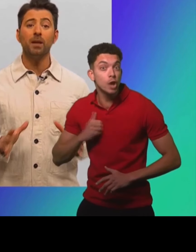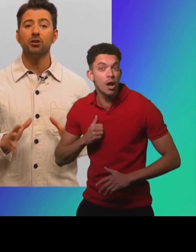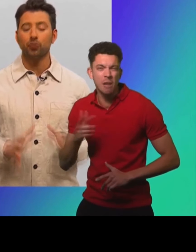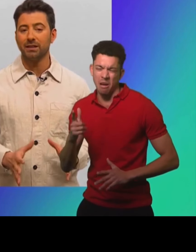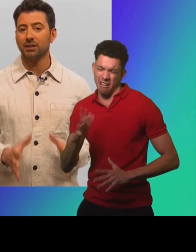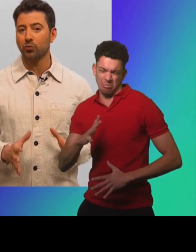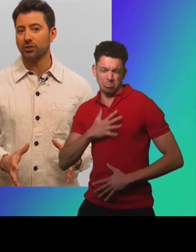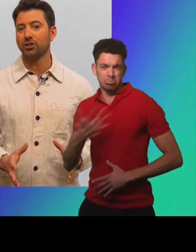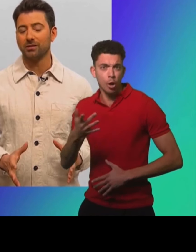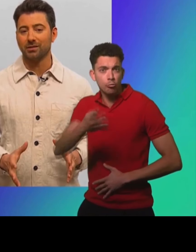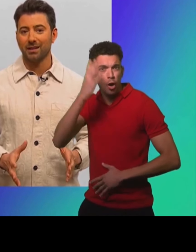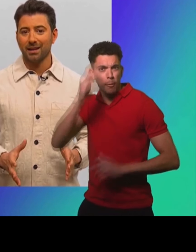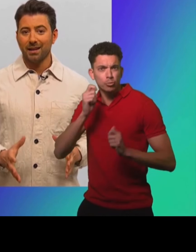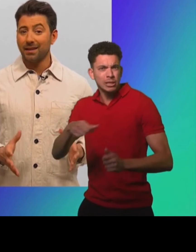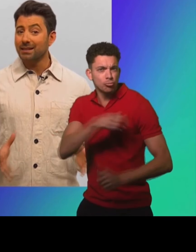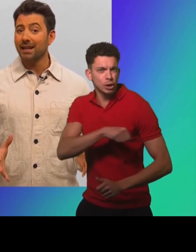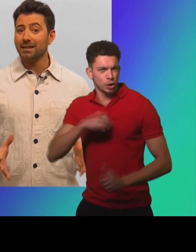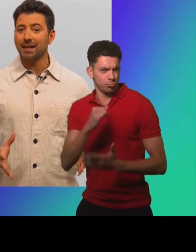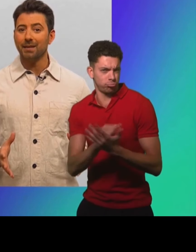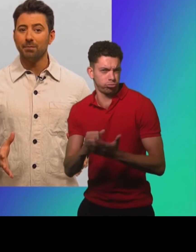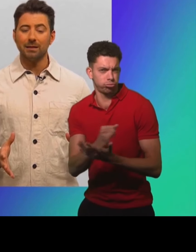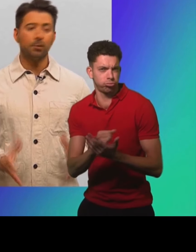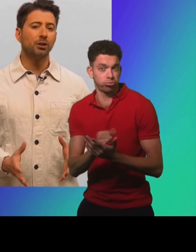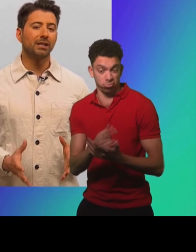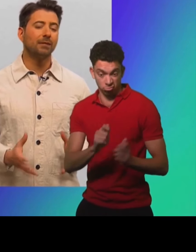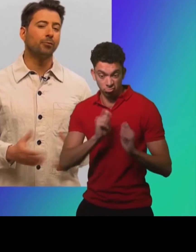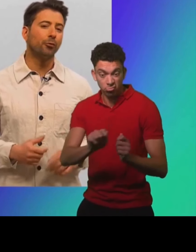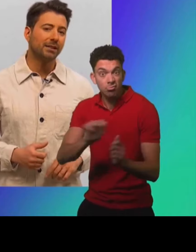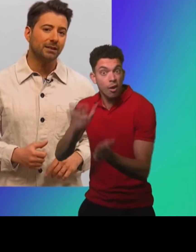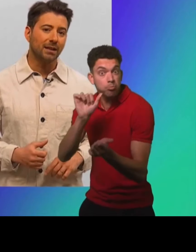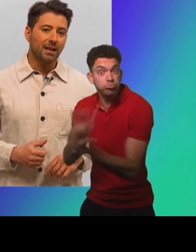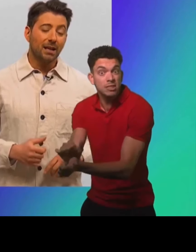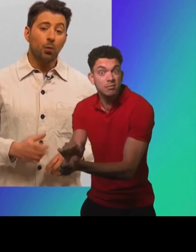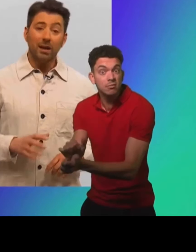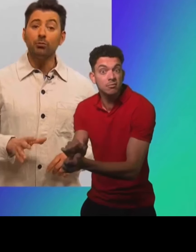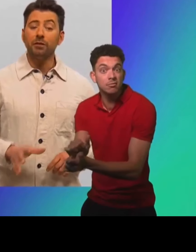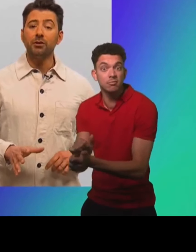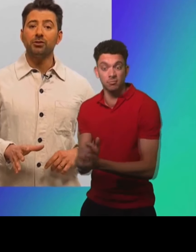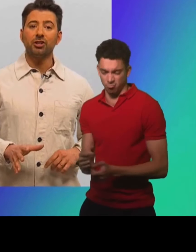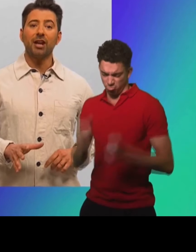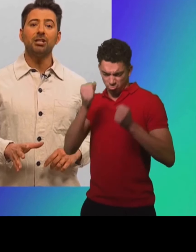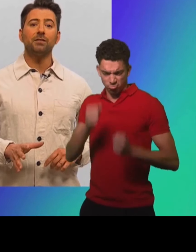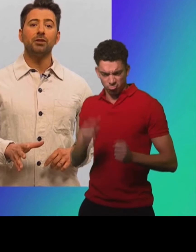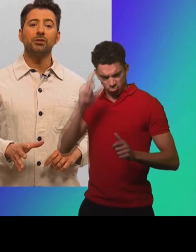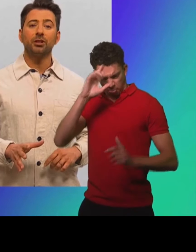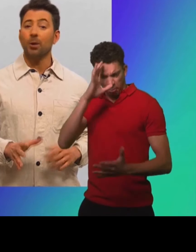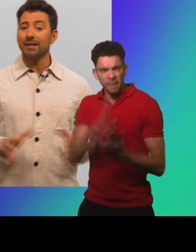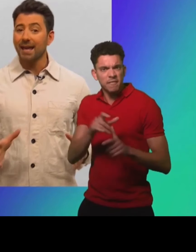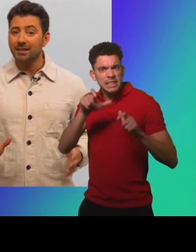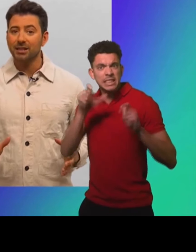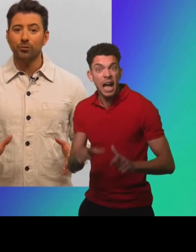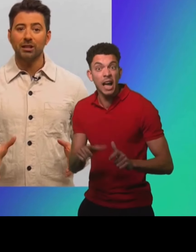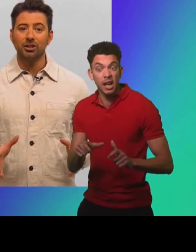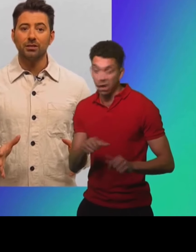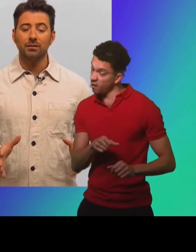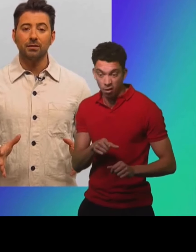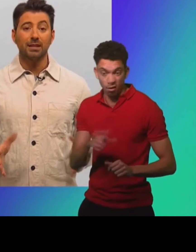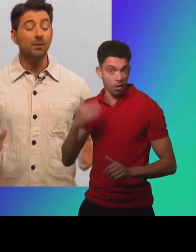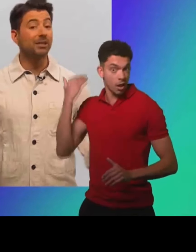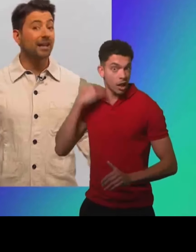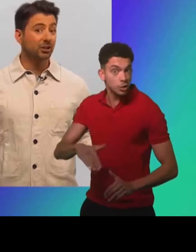Rome treated Christians. This led to him being put in prison. When he refused to change his views and go against his